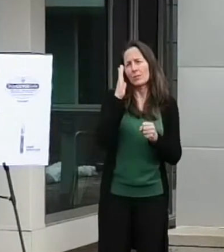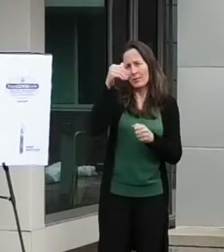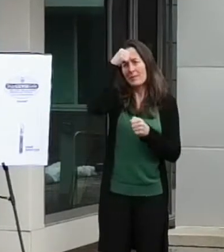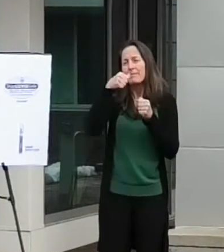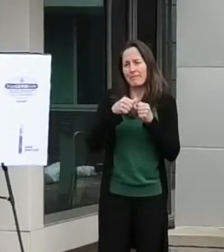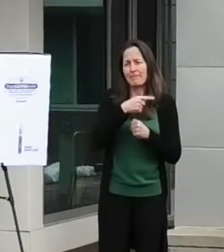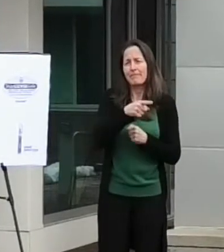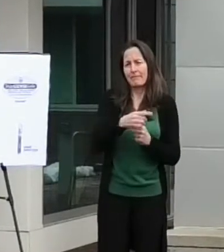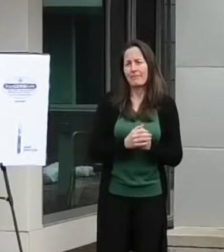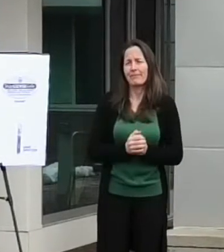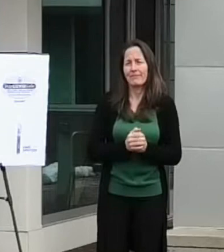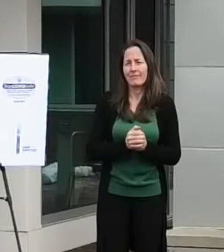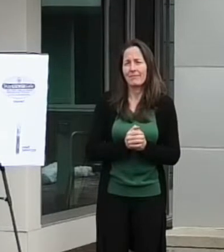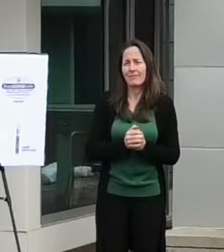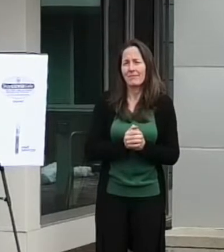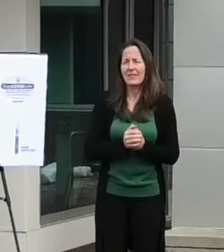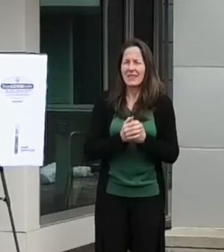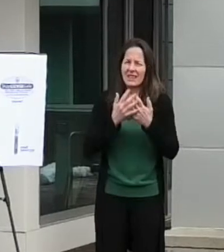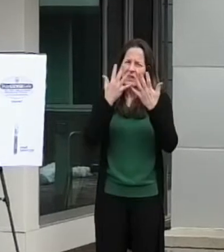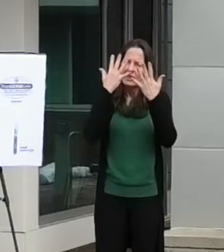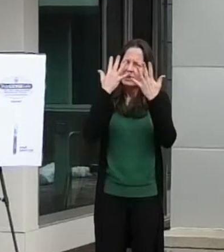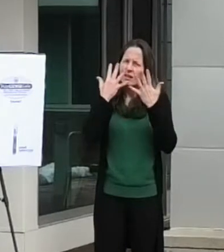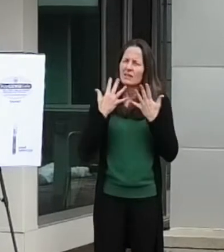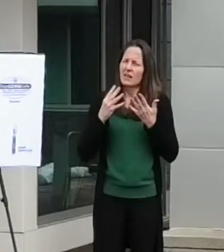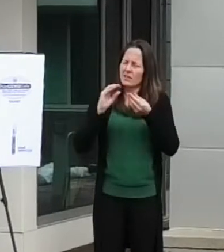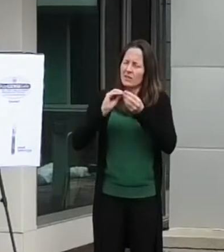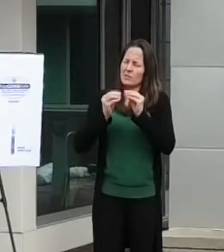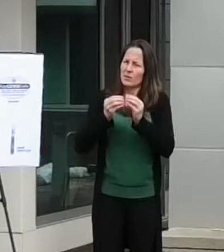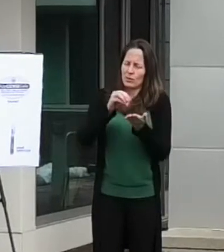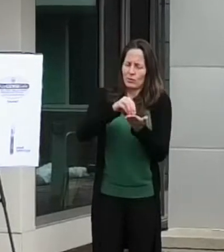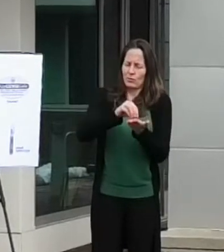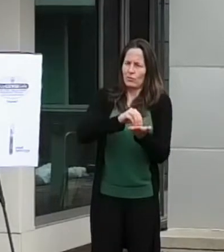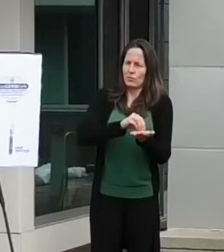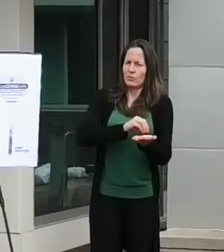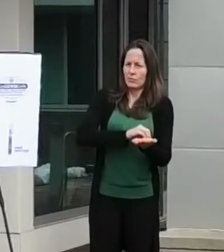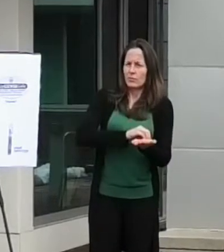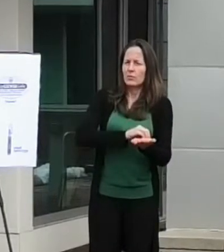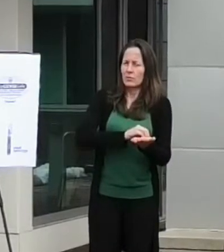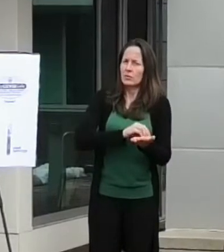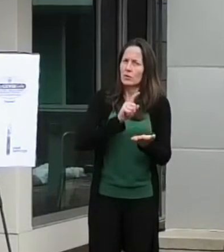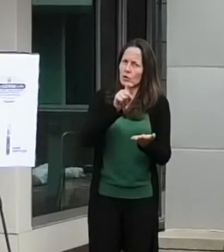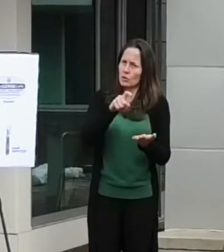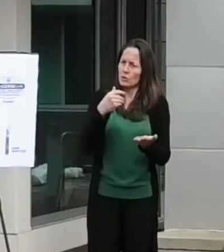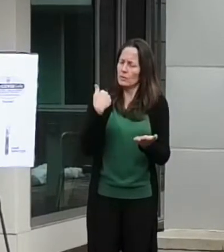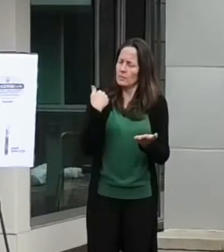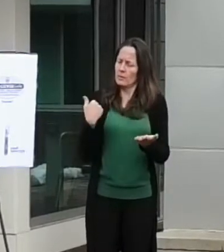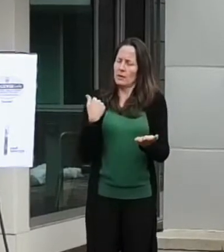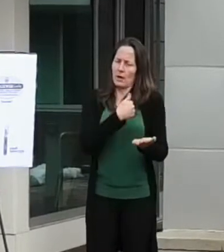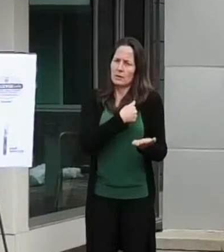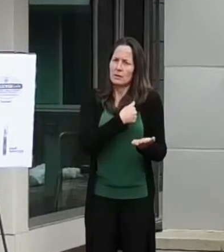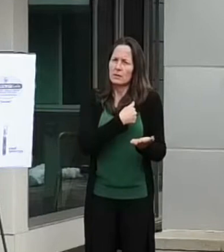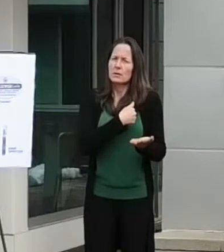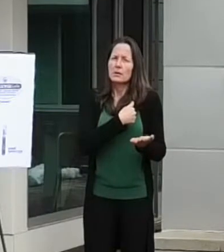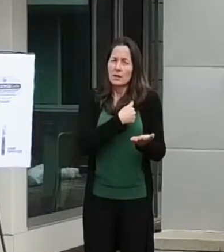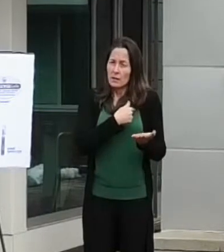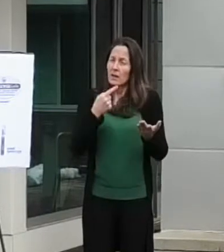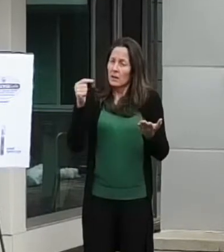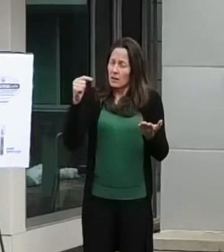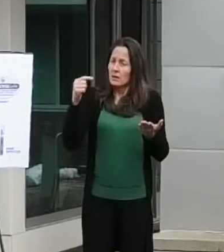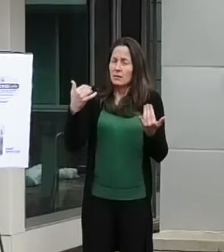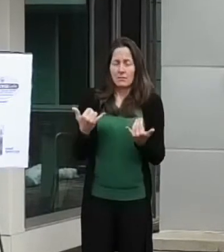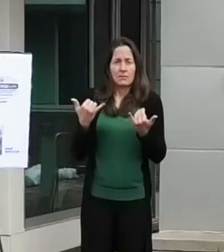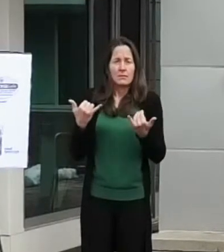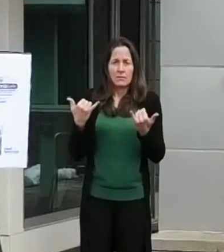These grim milestones should serve as a reminder that this winter, without continued vigilance and